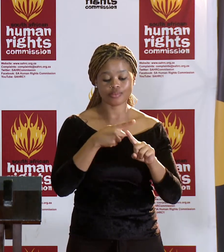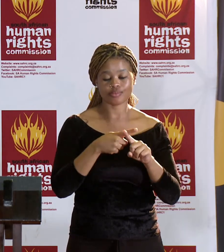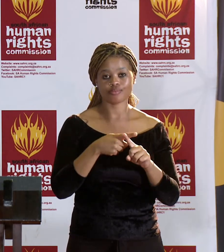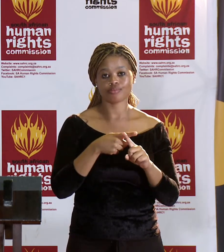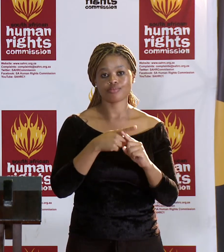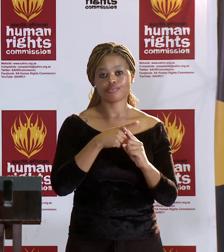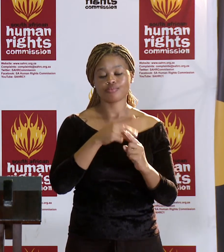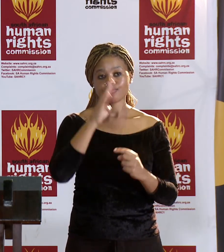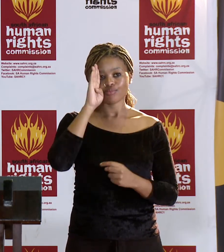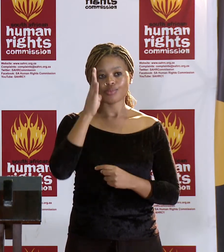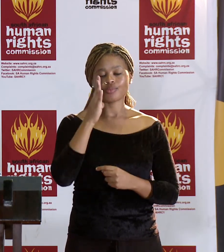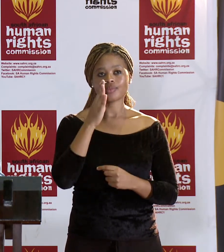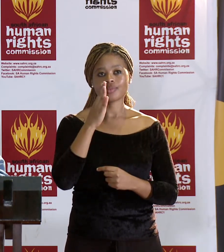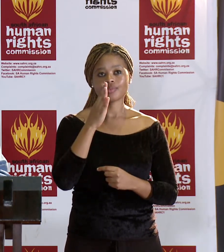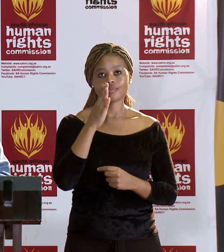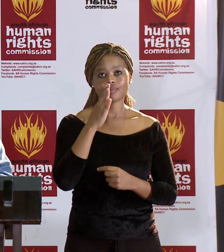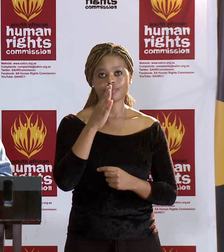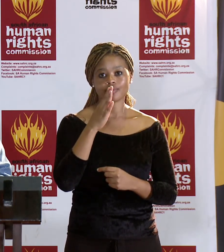Sambonani,